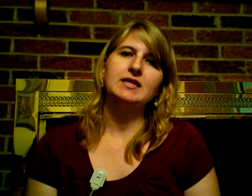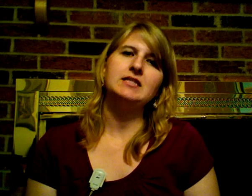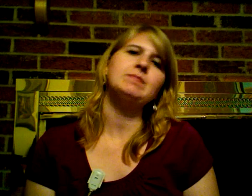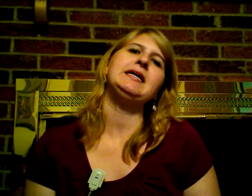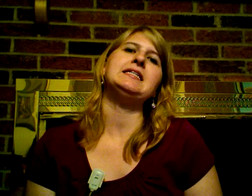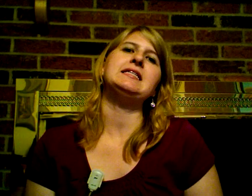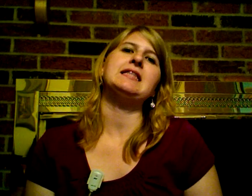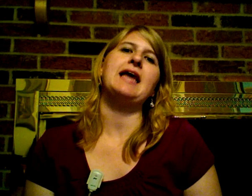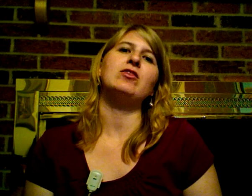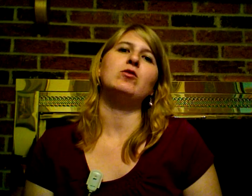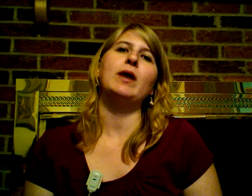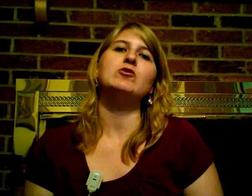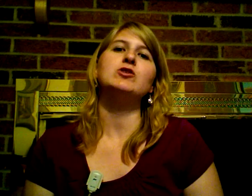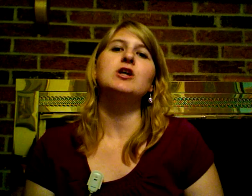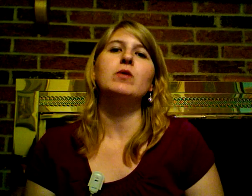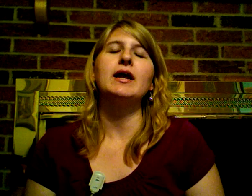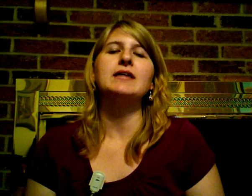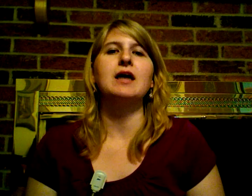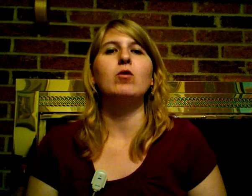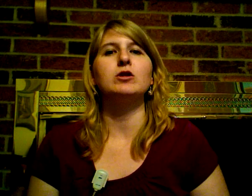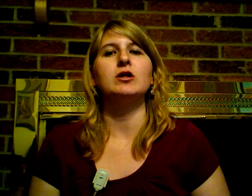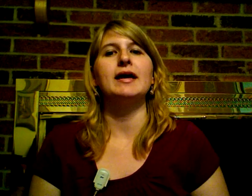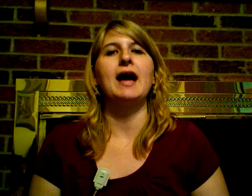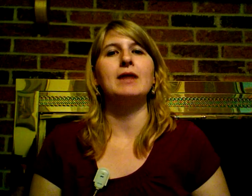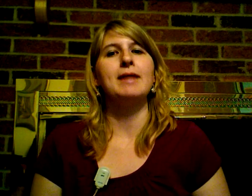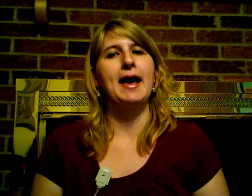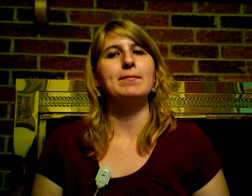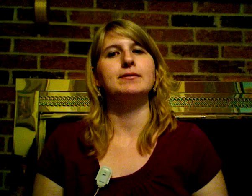This means that the way you show it is how it would look like on a map.